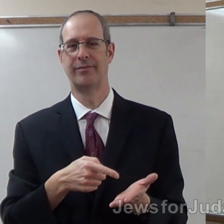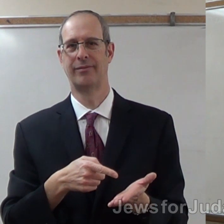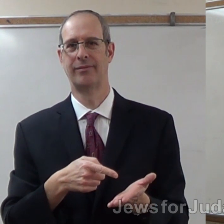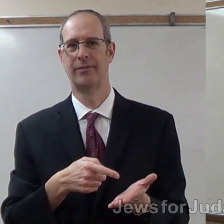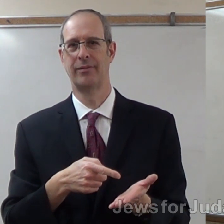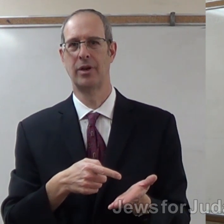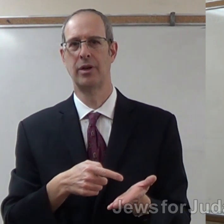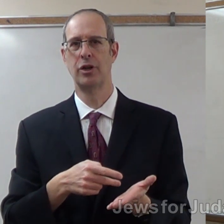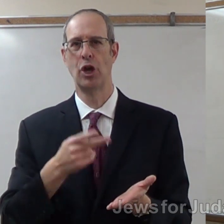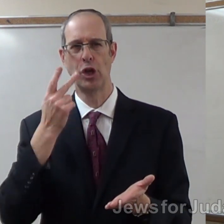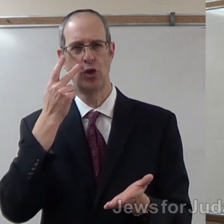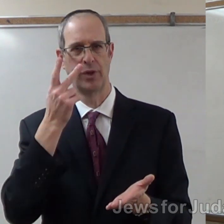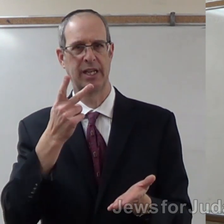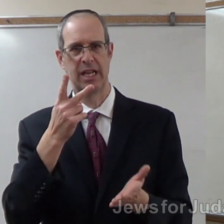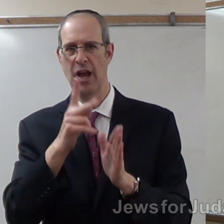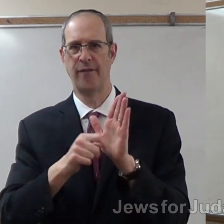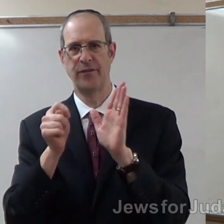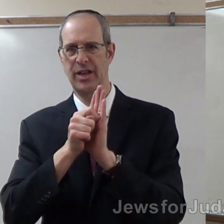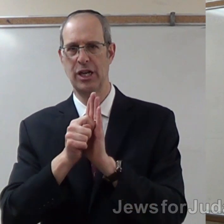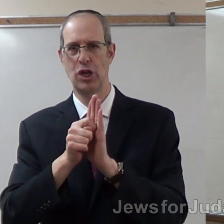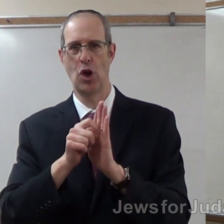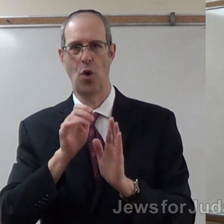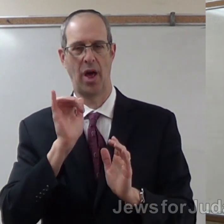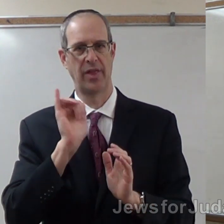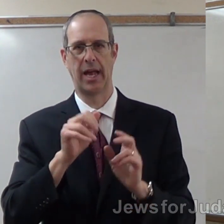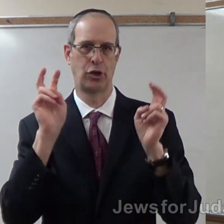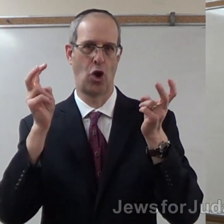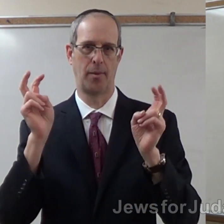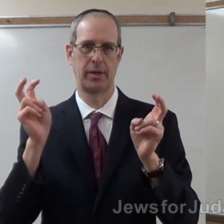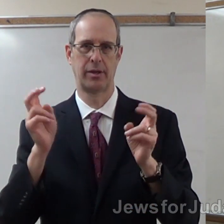You watch a video on that topic.